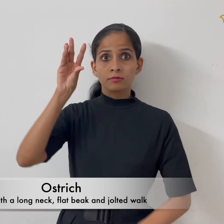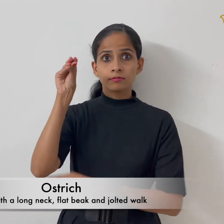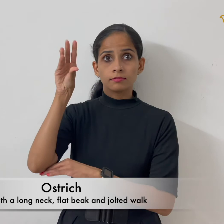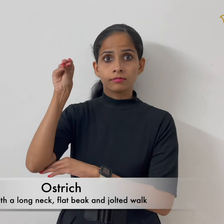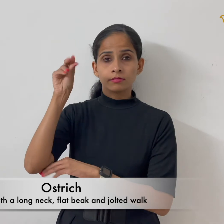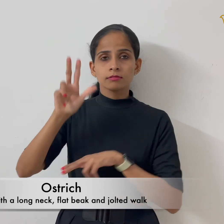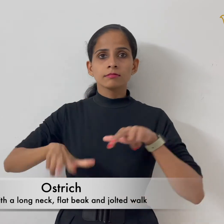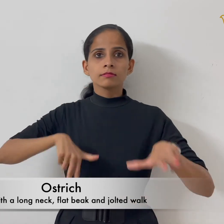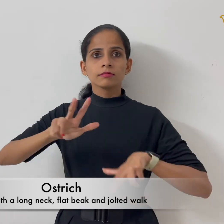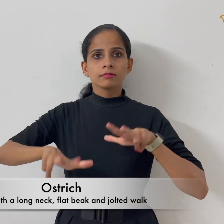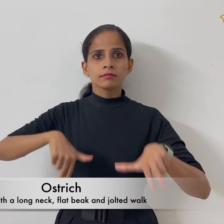ostrich.